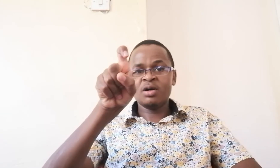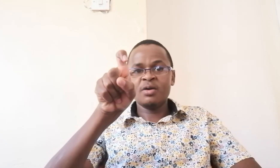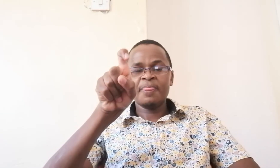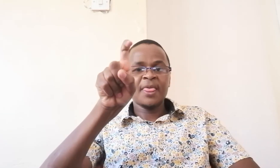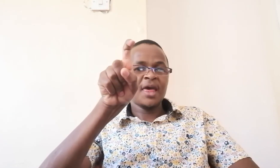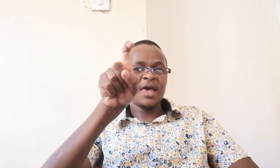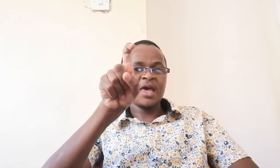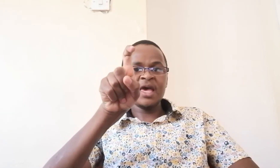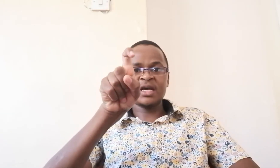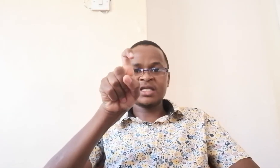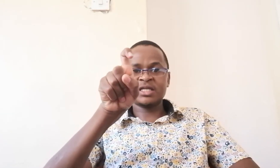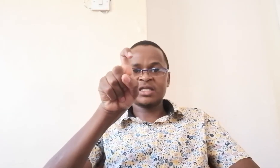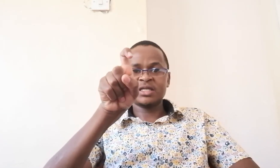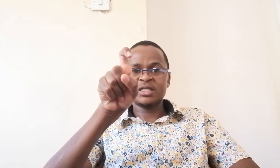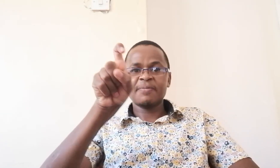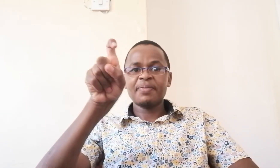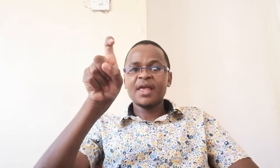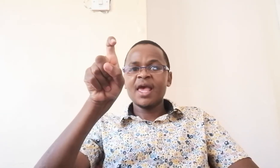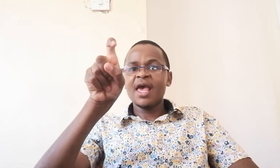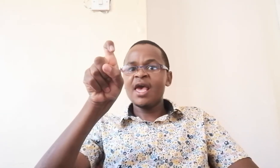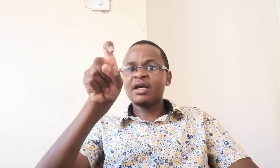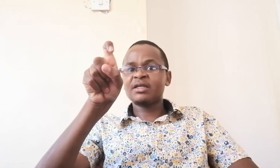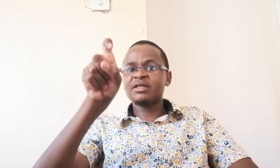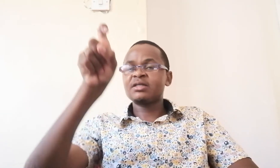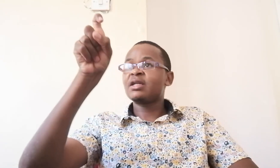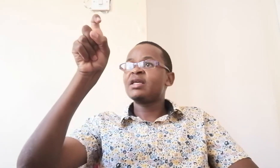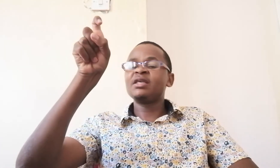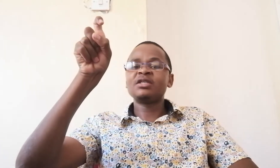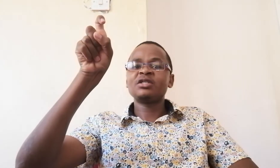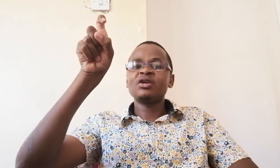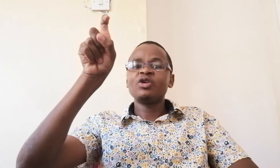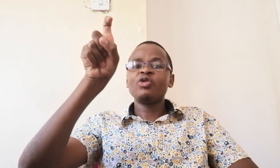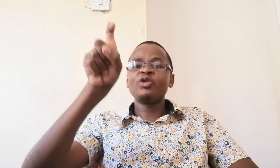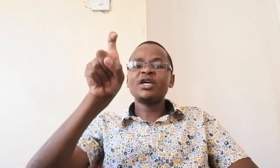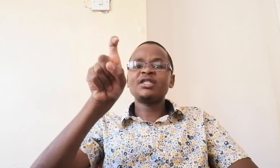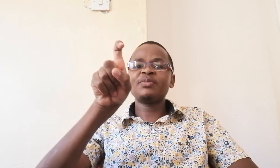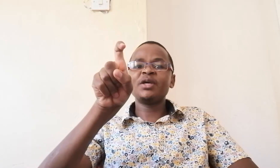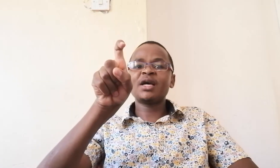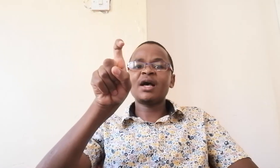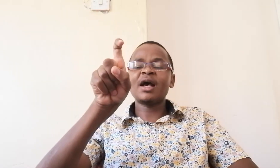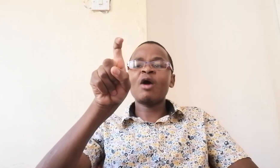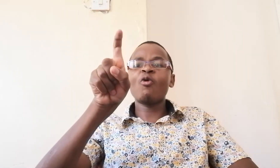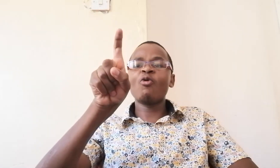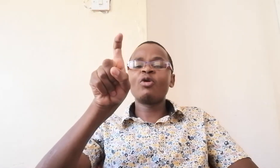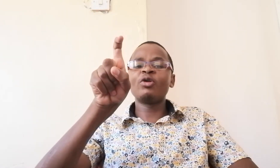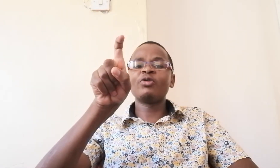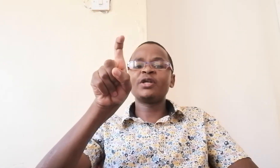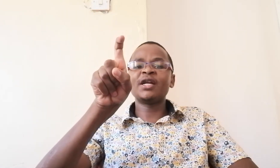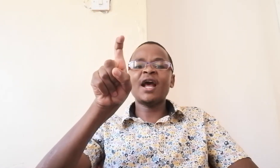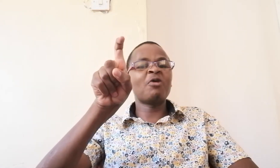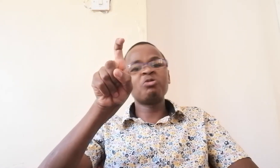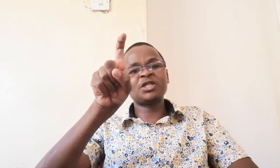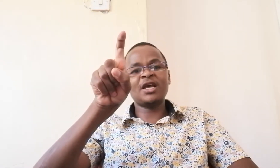X is like a hook, X, X like this, you just make a hook sign